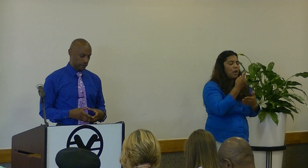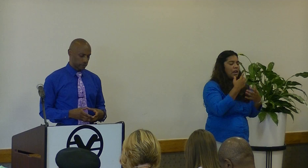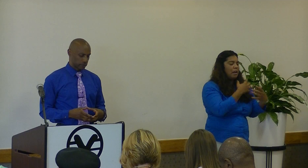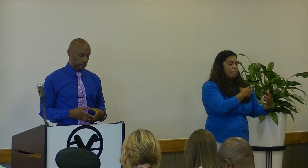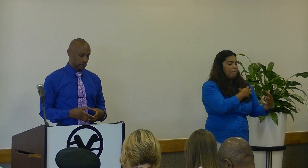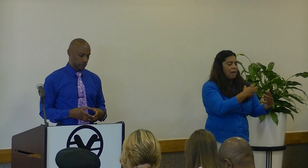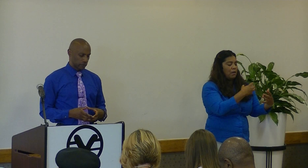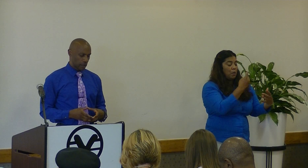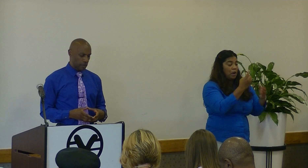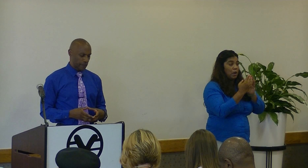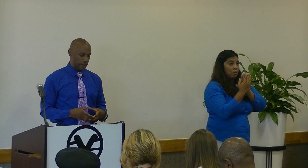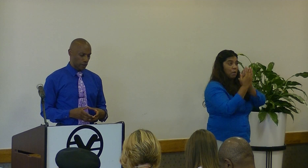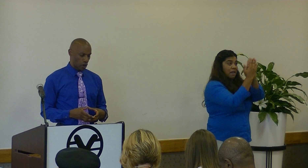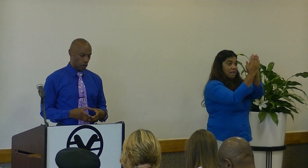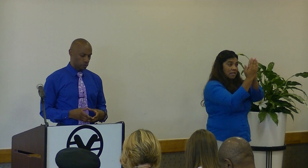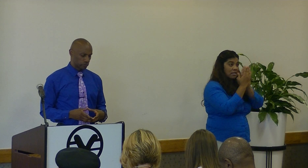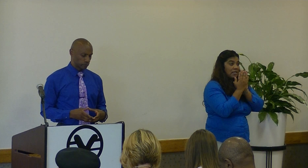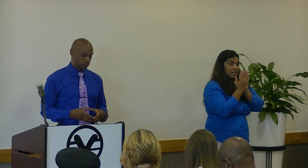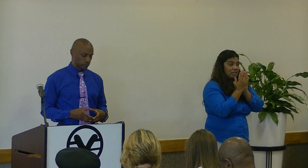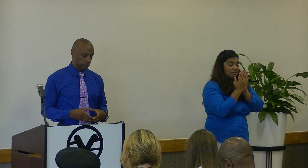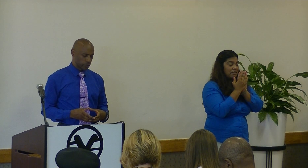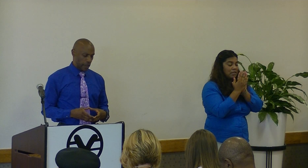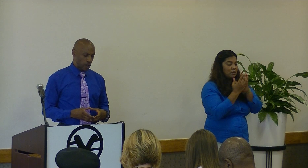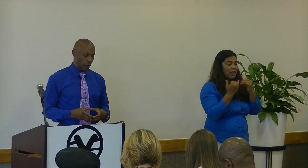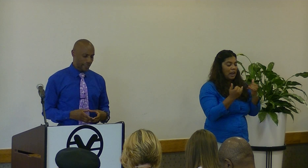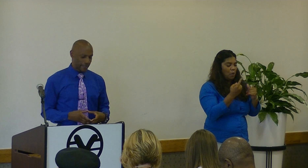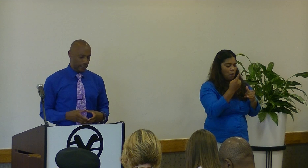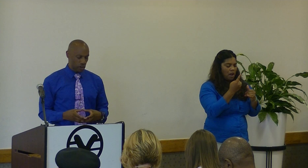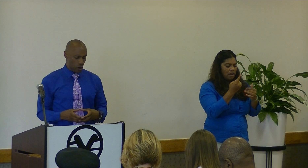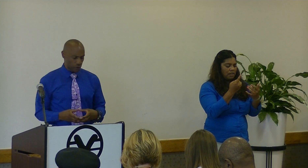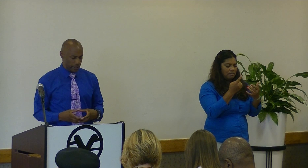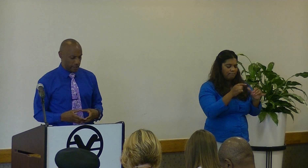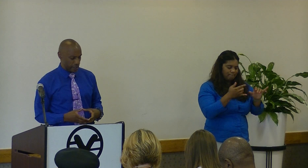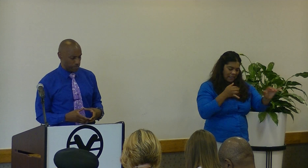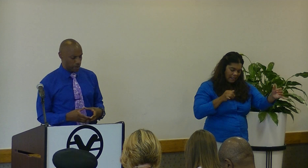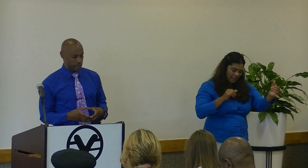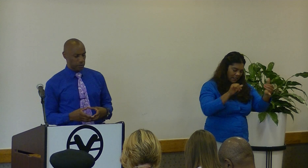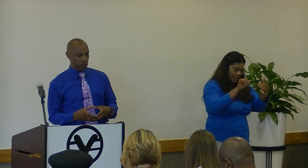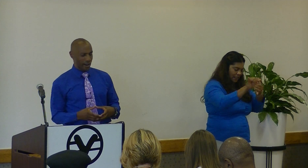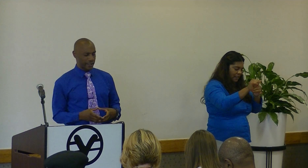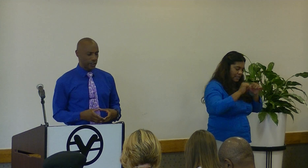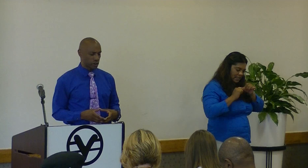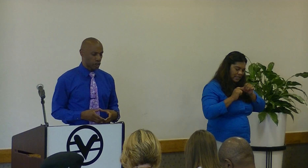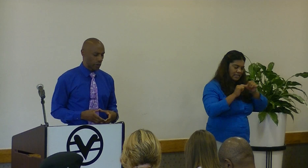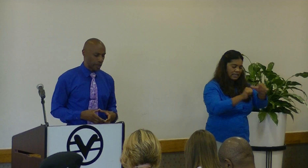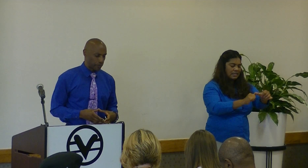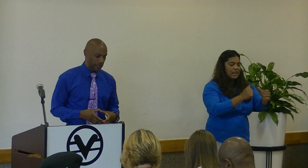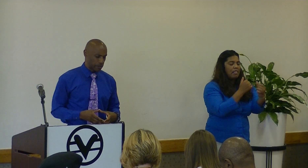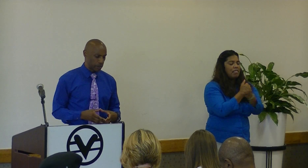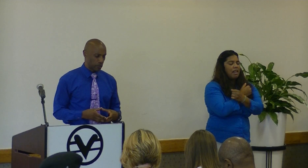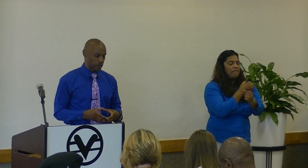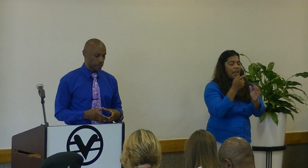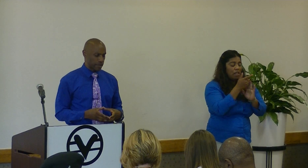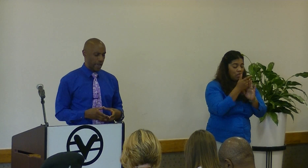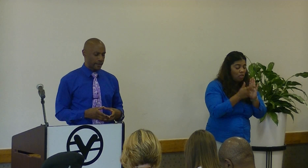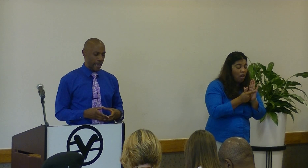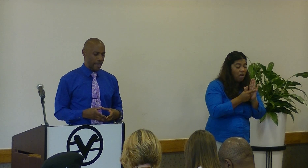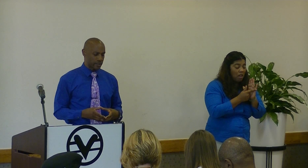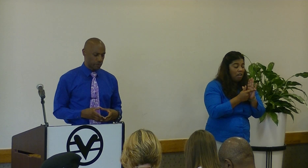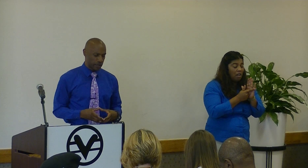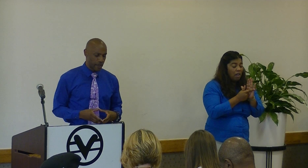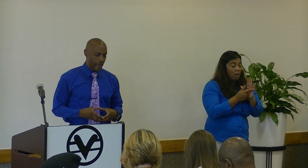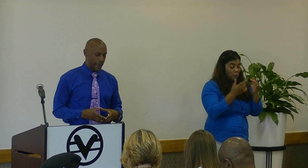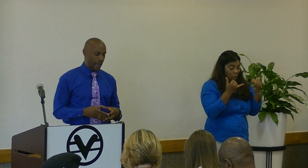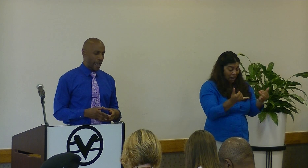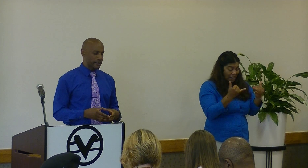infinite love and law. And knowing that it is all there is, it must be right here, showing up in me, with me, and